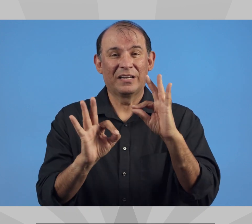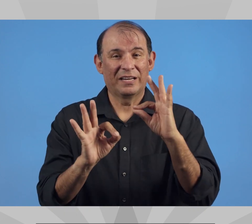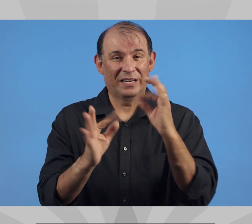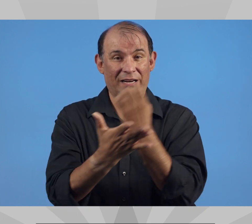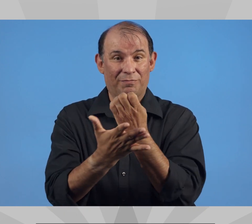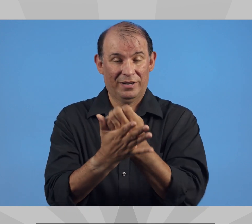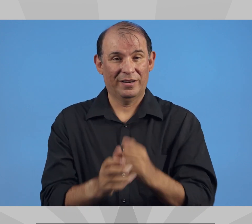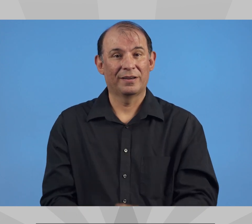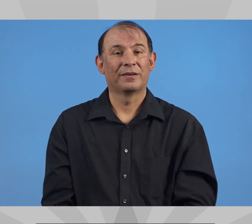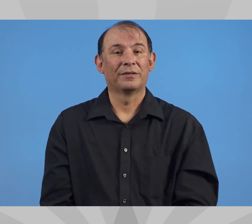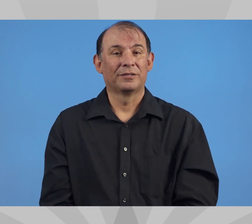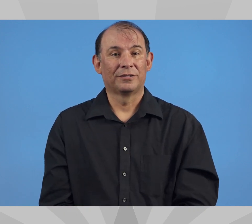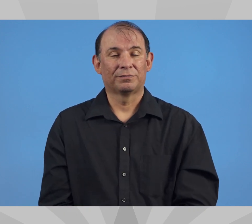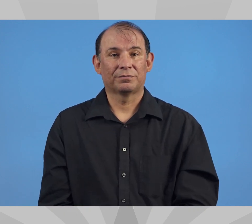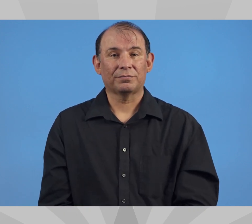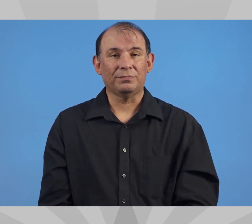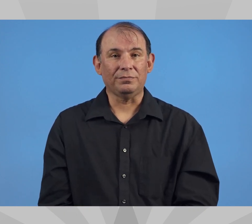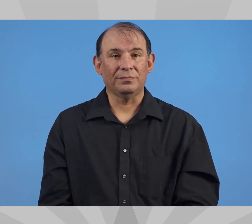family, and free economy.